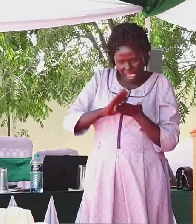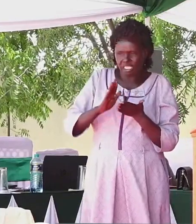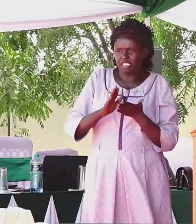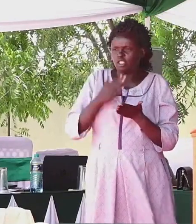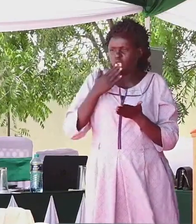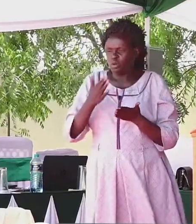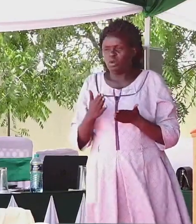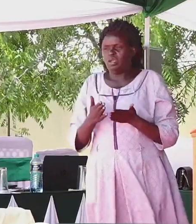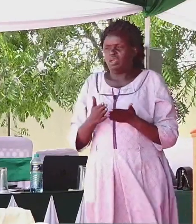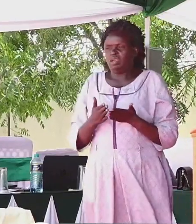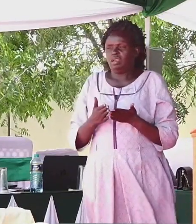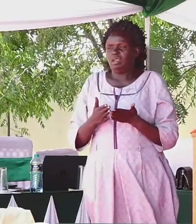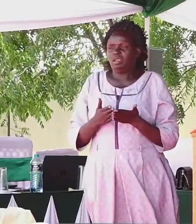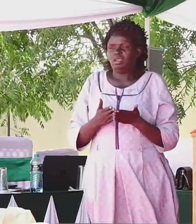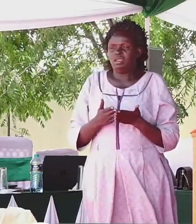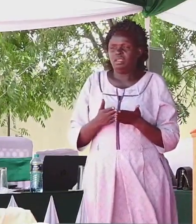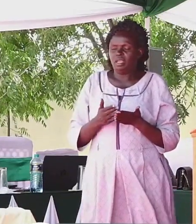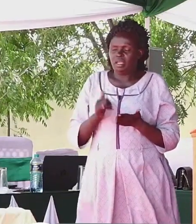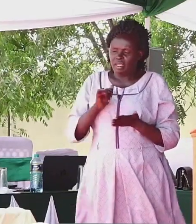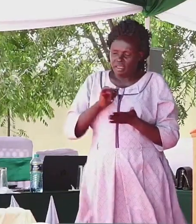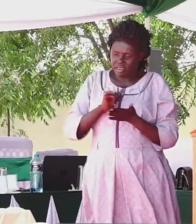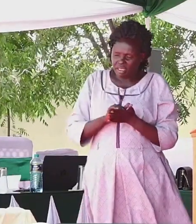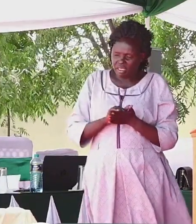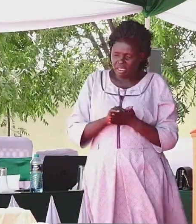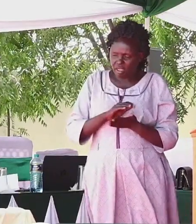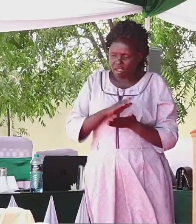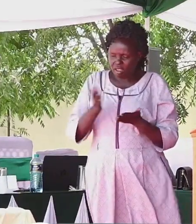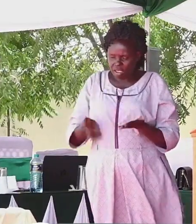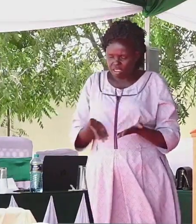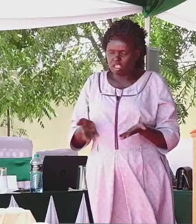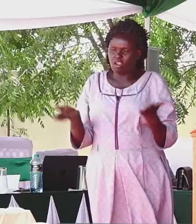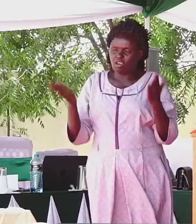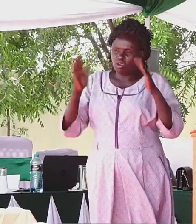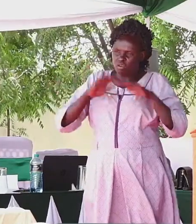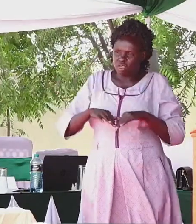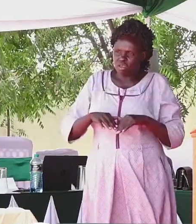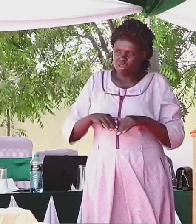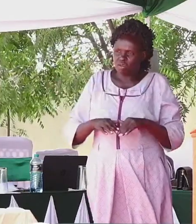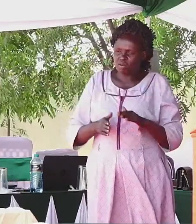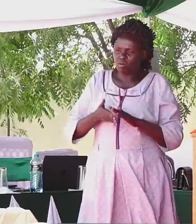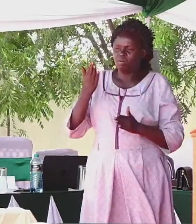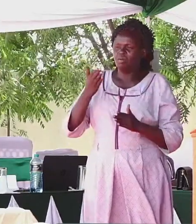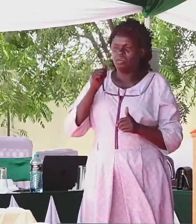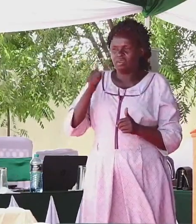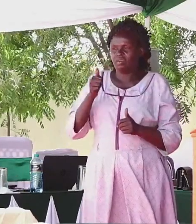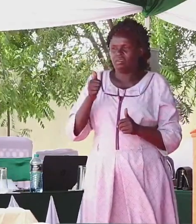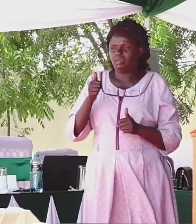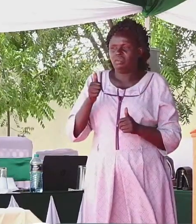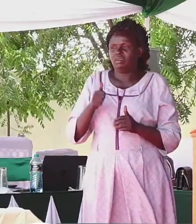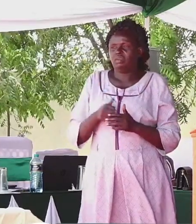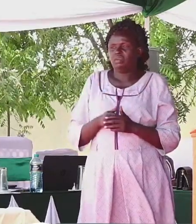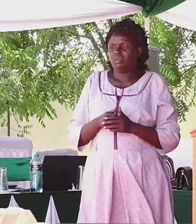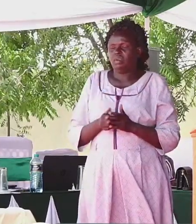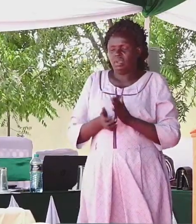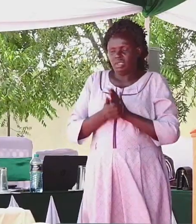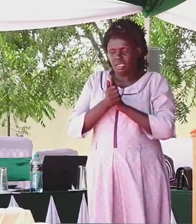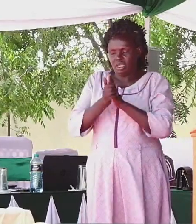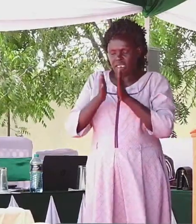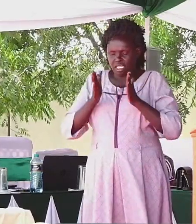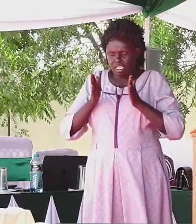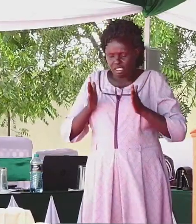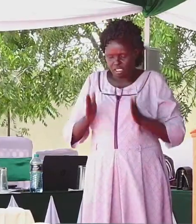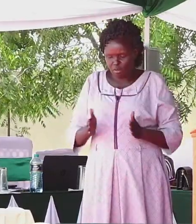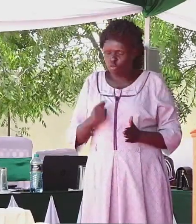ensuring that this conference has been a success. The leadership